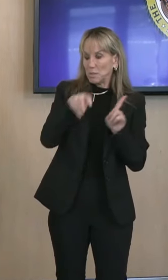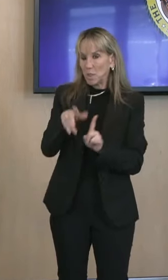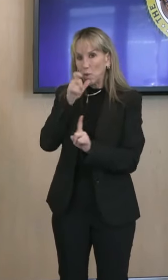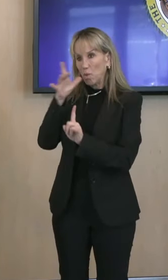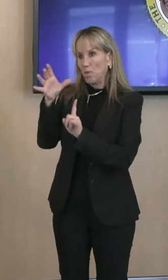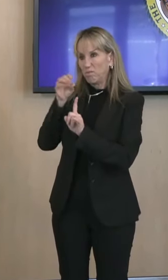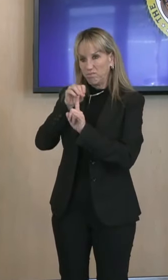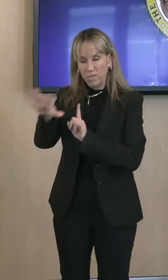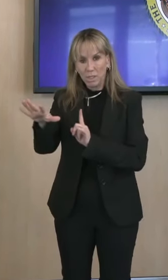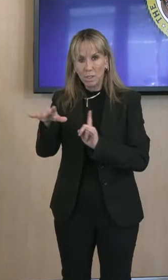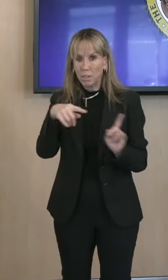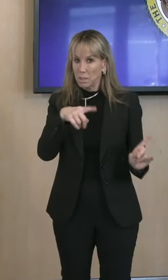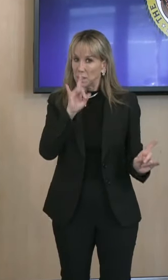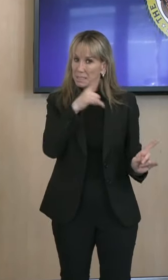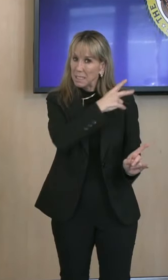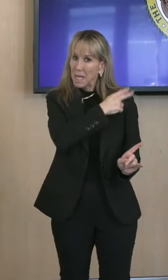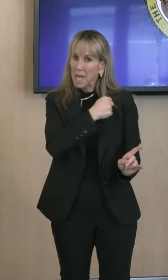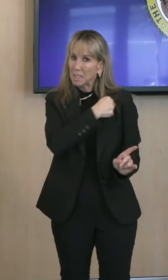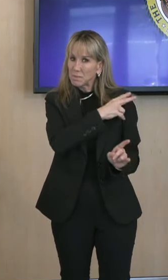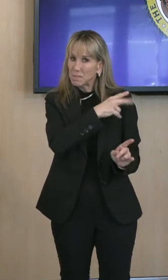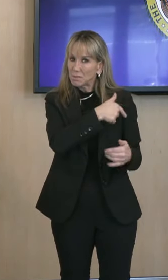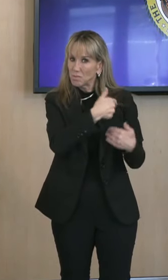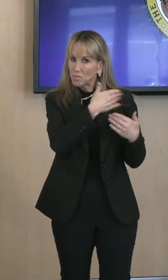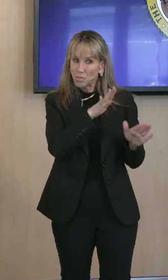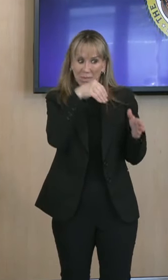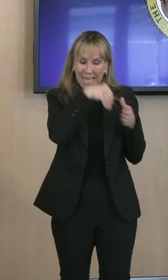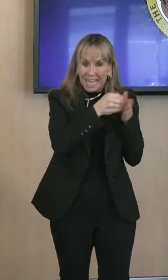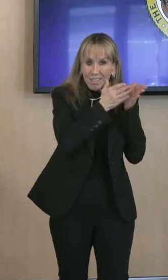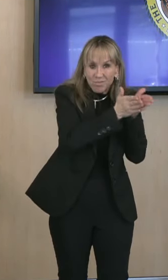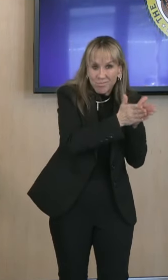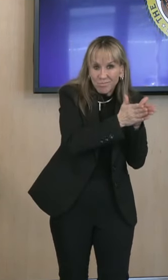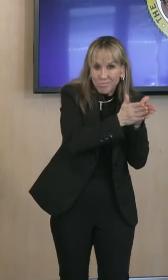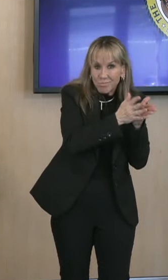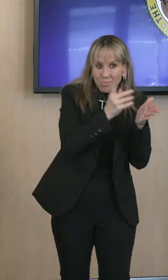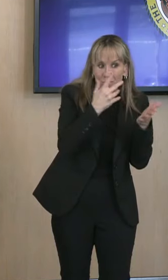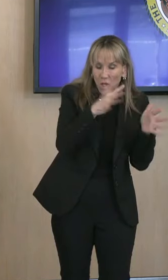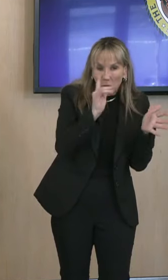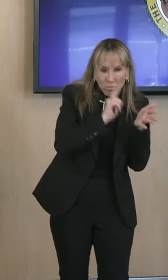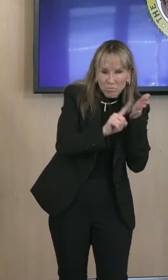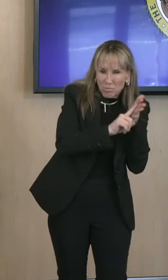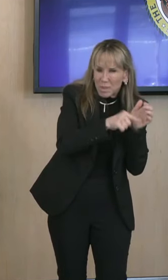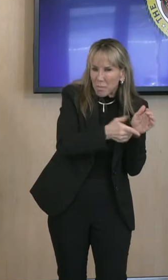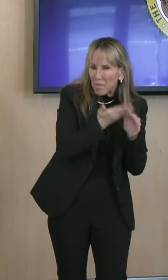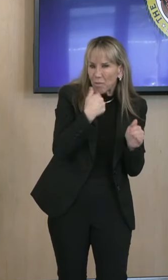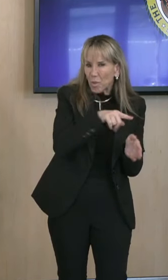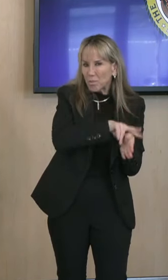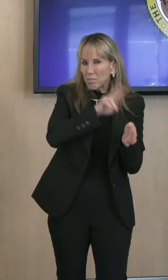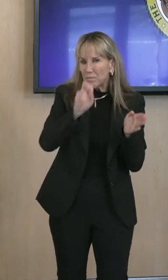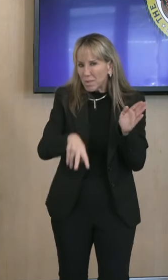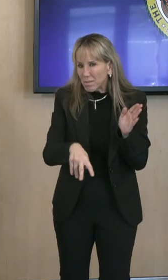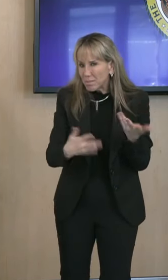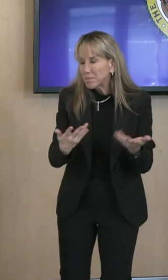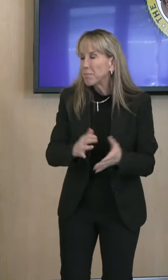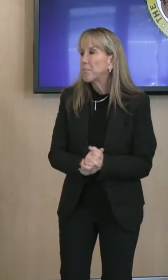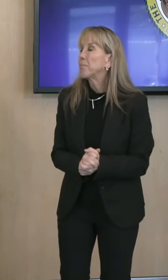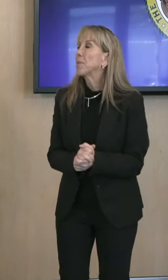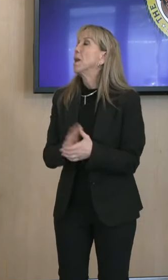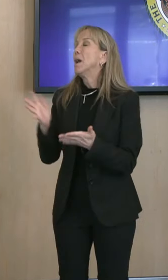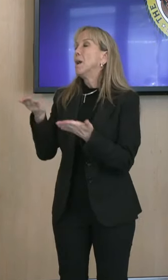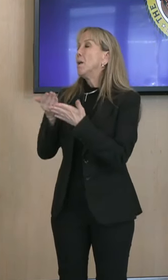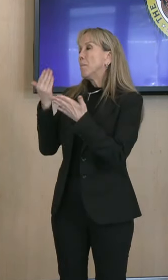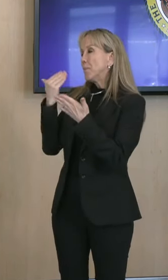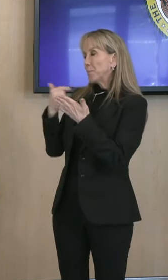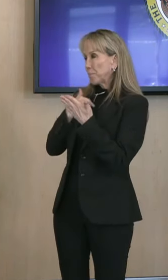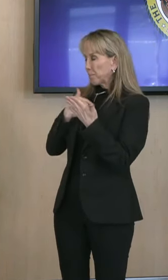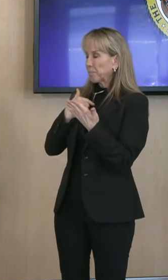answer this by saying the following, that those are a lot of detailed and appropriate questions. Dr. Eric McDonald, who